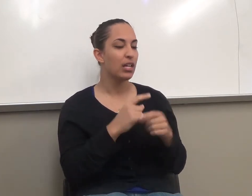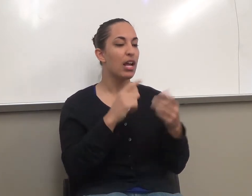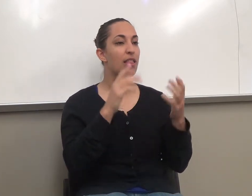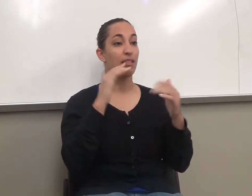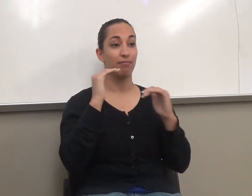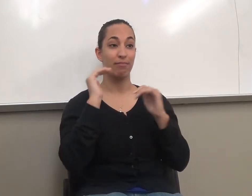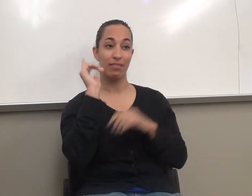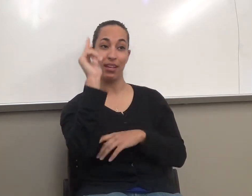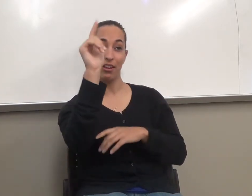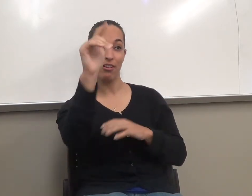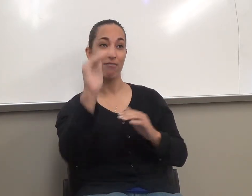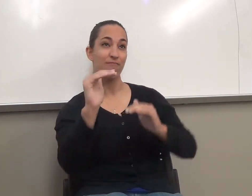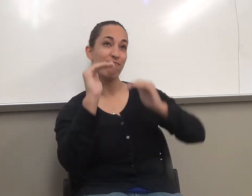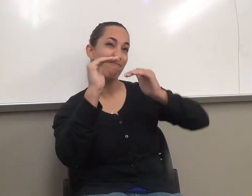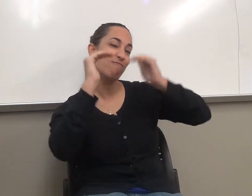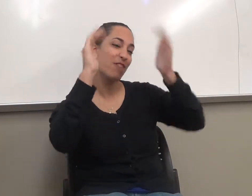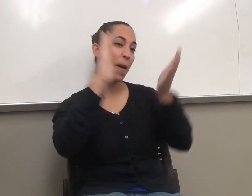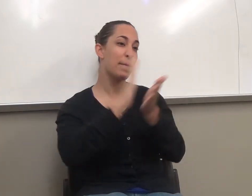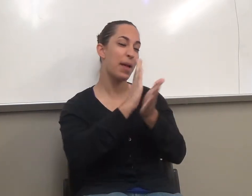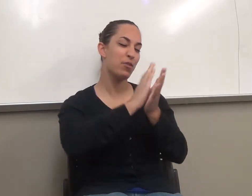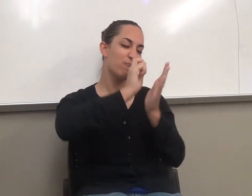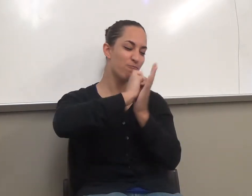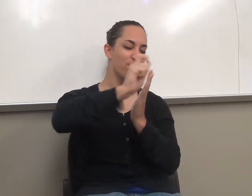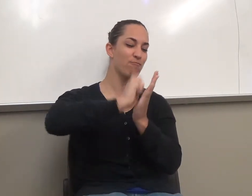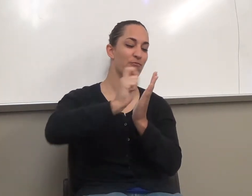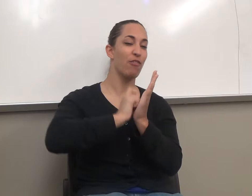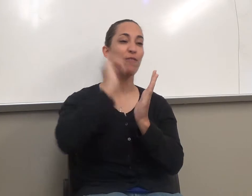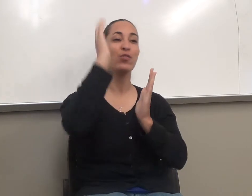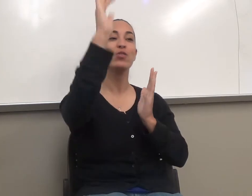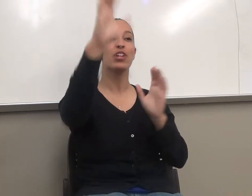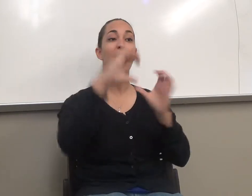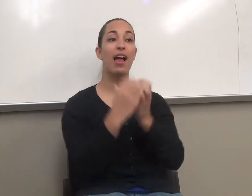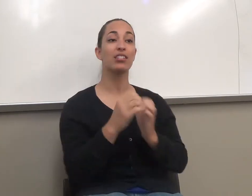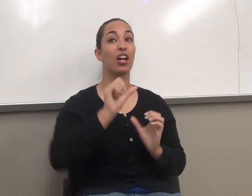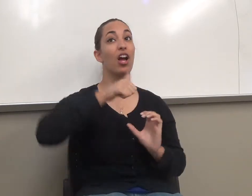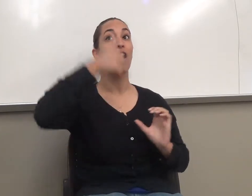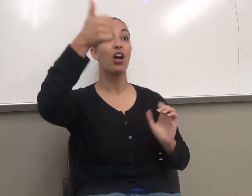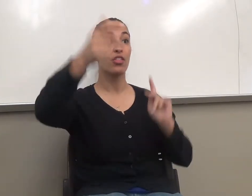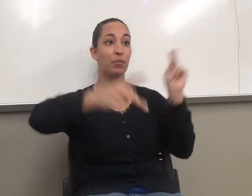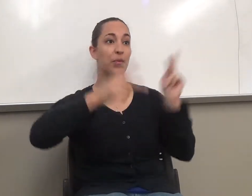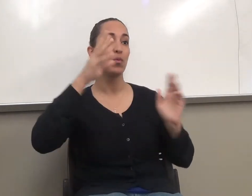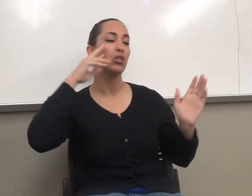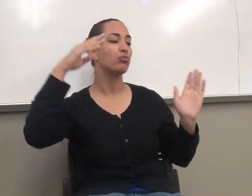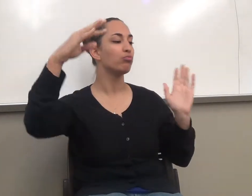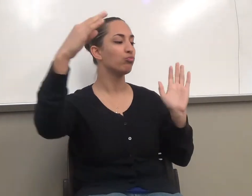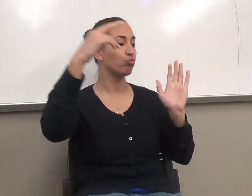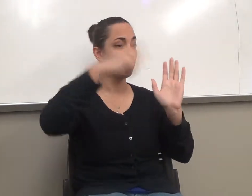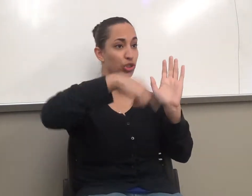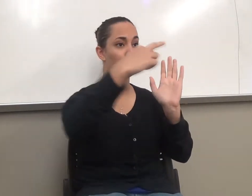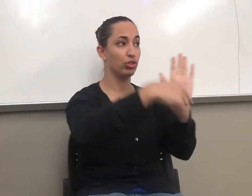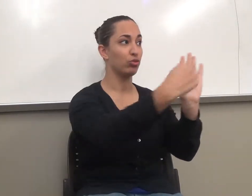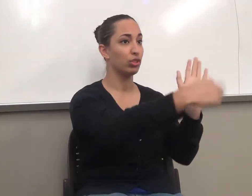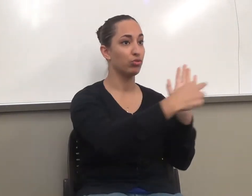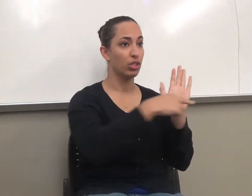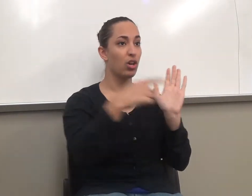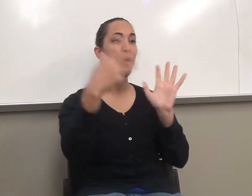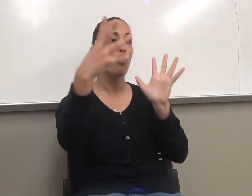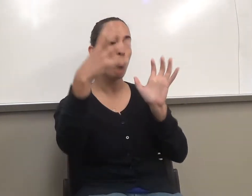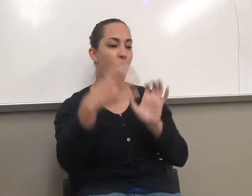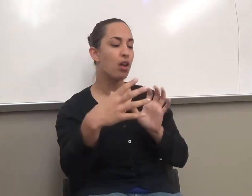papers you will write in future classes that other people are going to read and want to comment on and want to argue